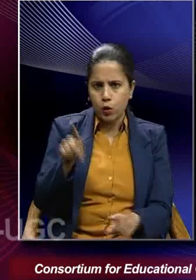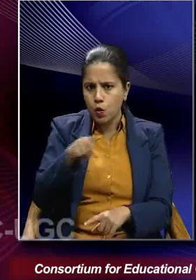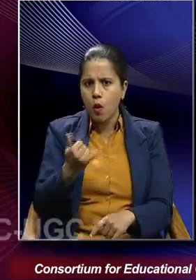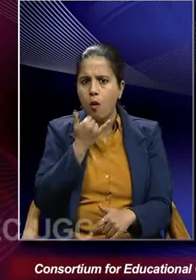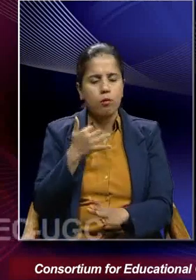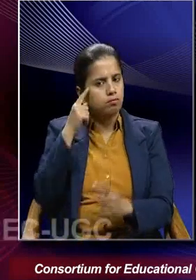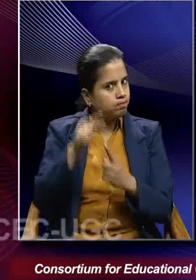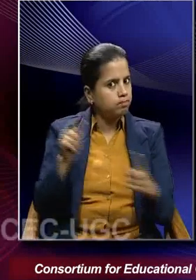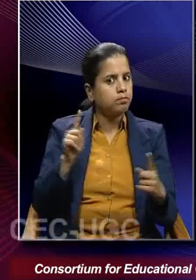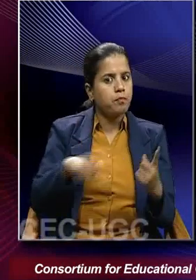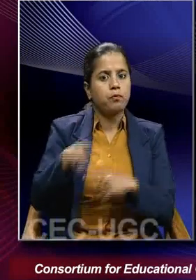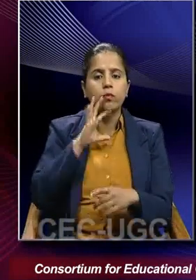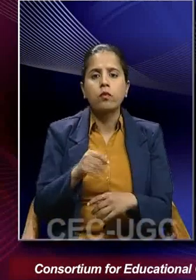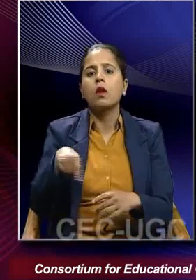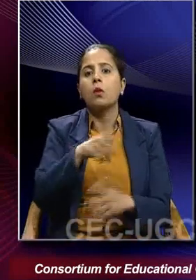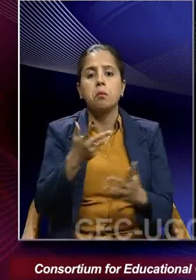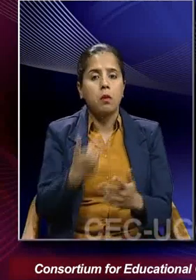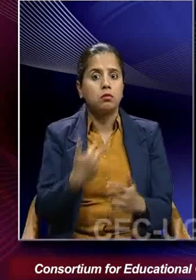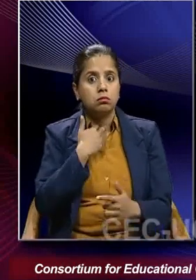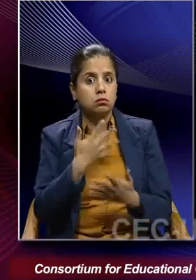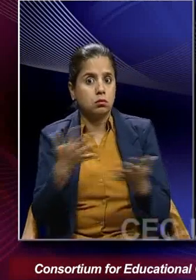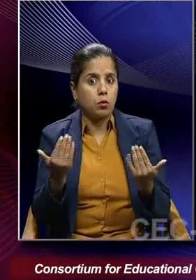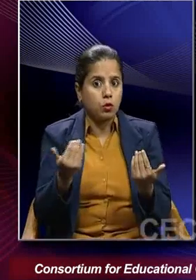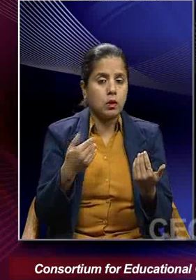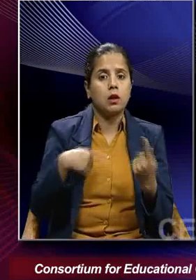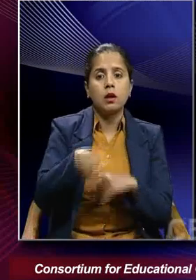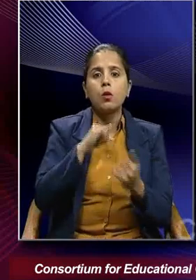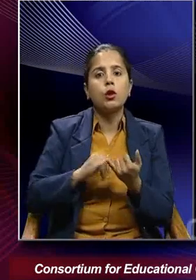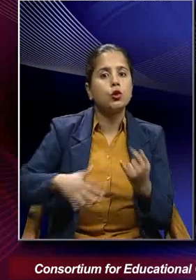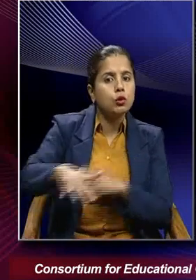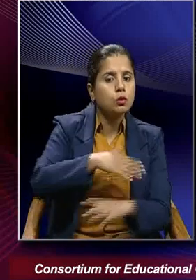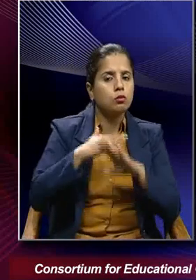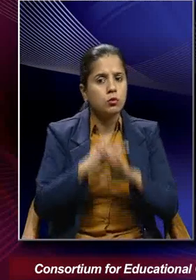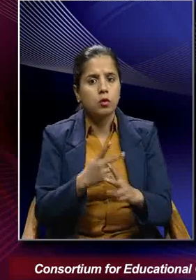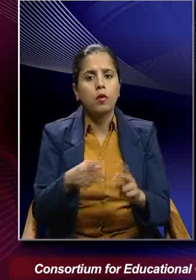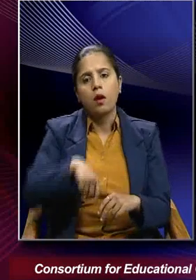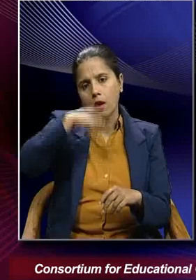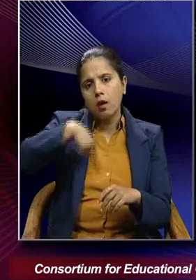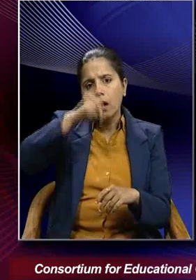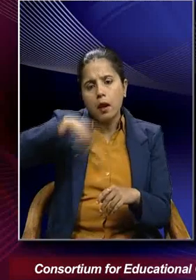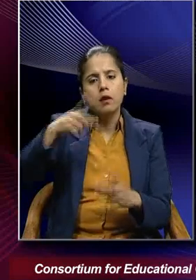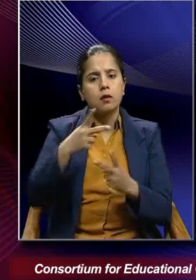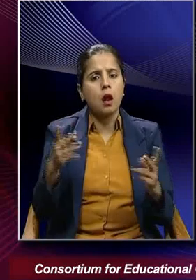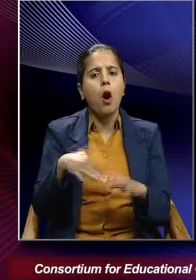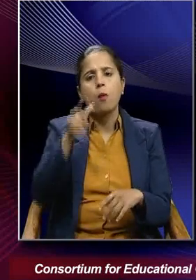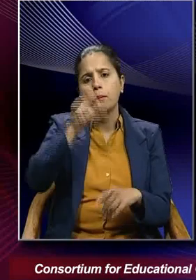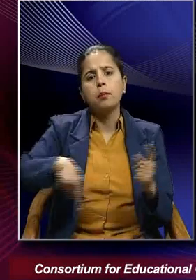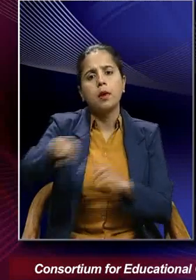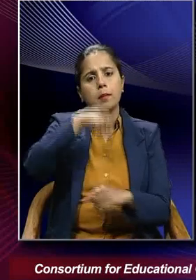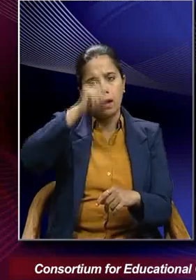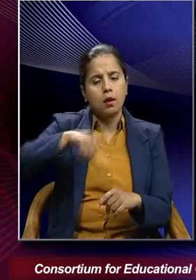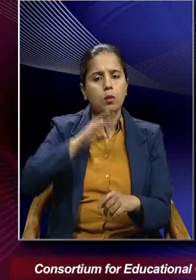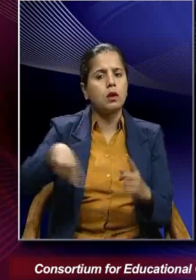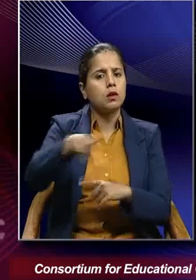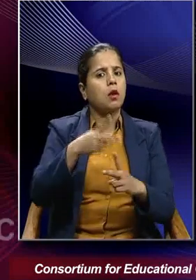actual and potential threats to the unity, integrity and security of the country, and how people of India, they take some